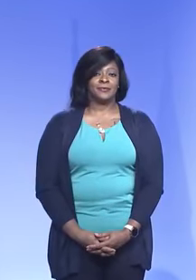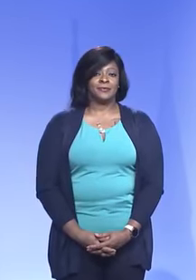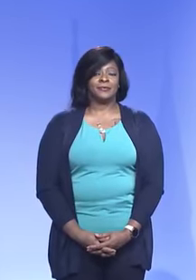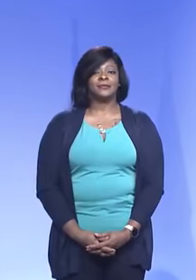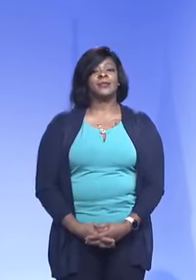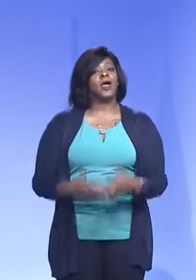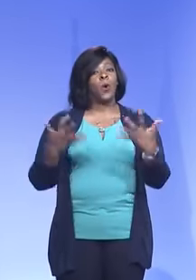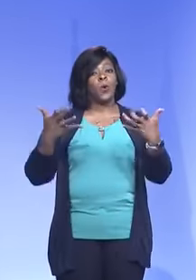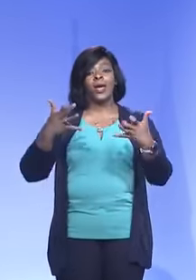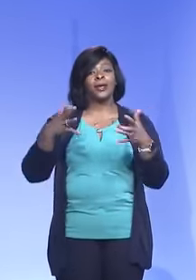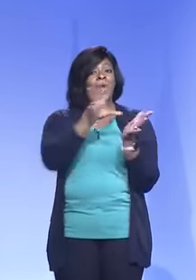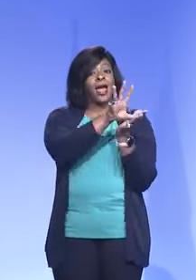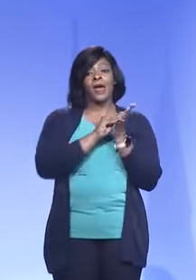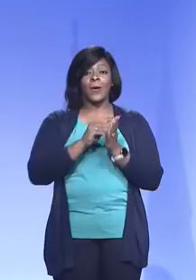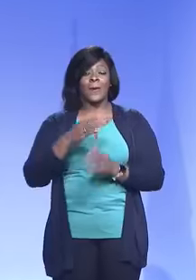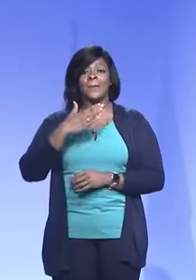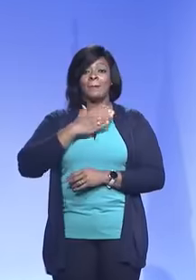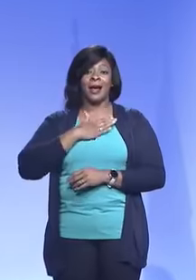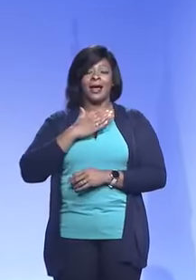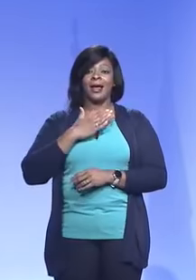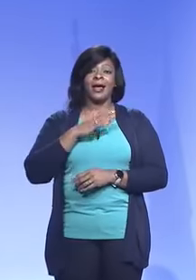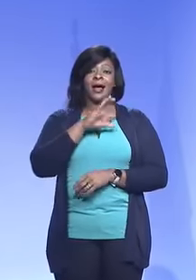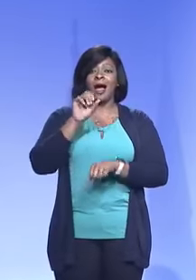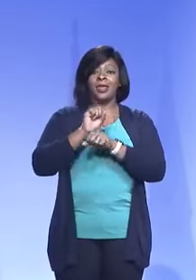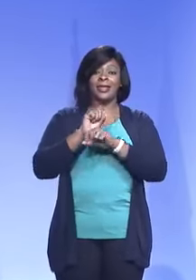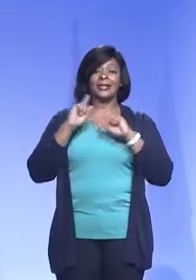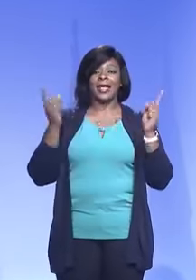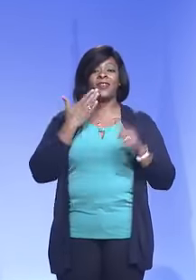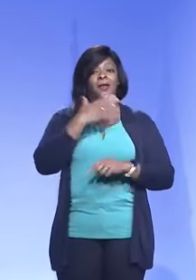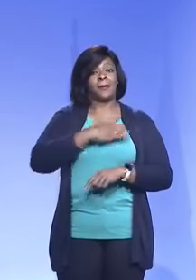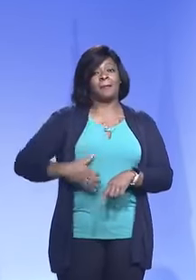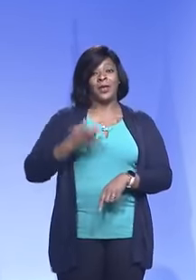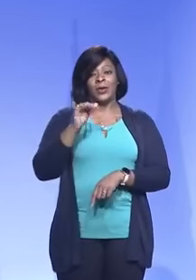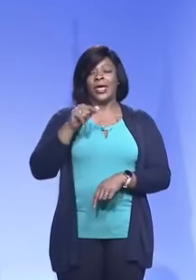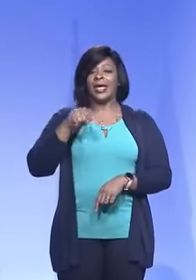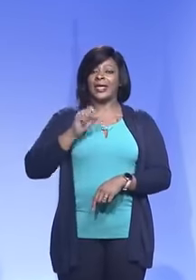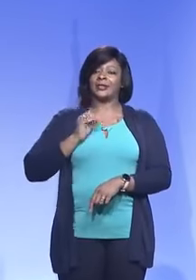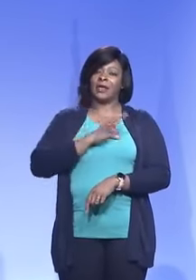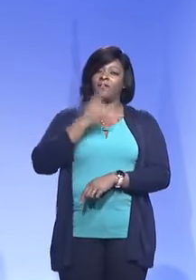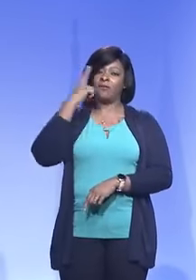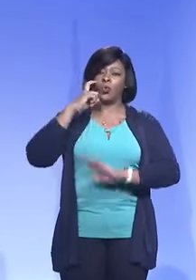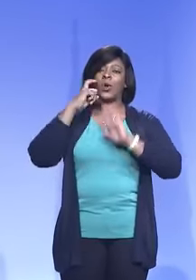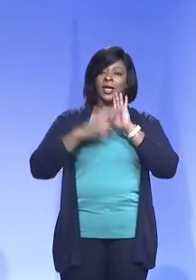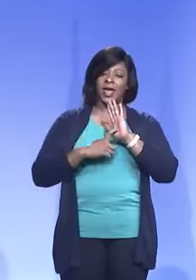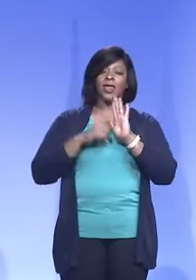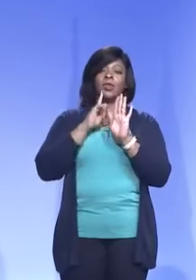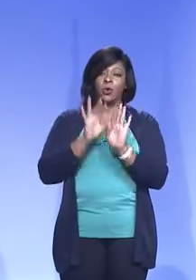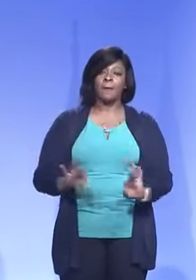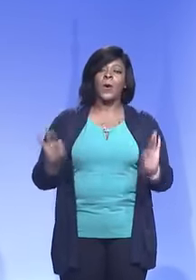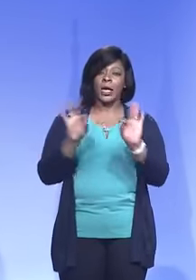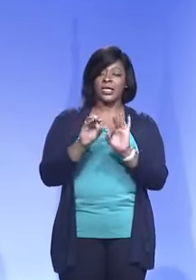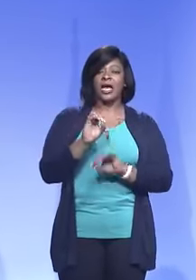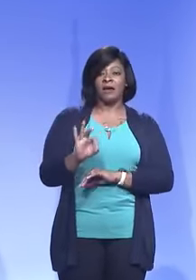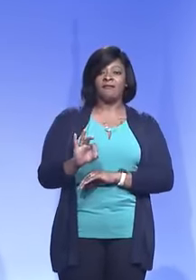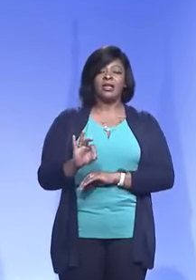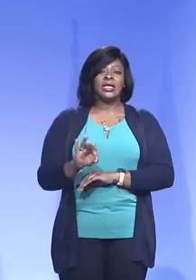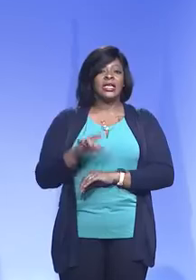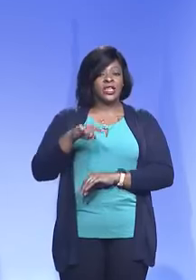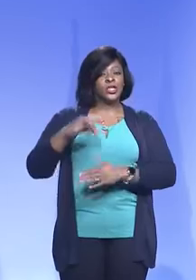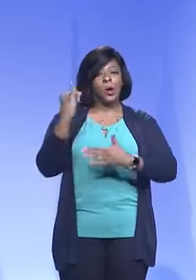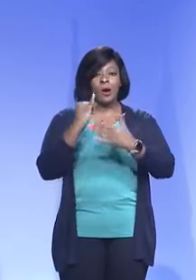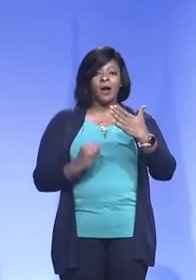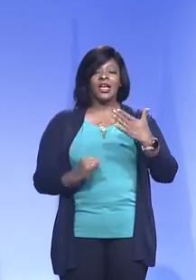Well, I'd just like to echo my colleagues in thanking Mayor Harris and his staff for recognizing the importance of the